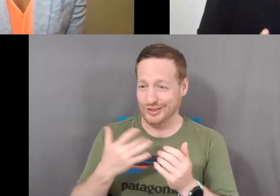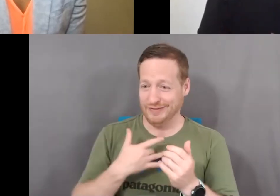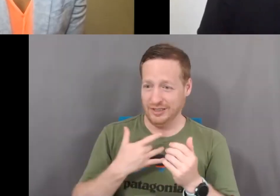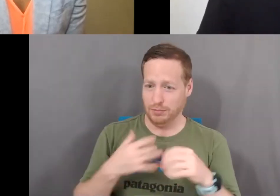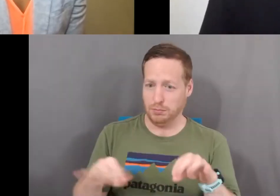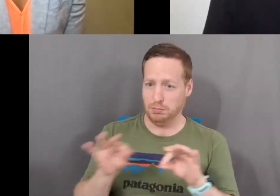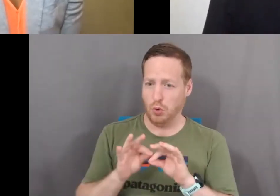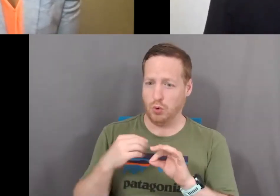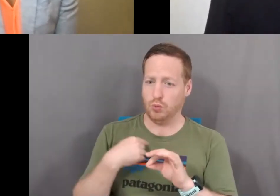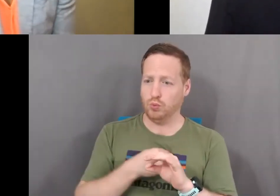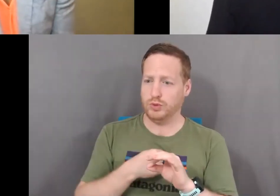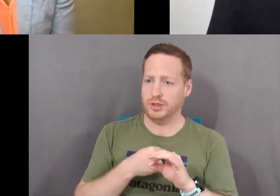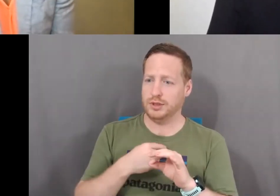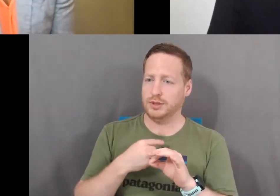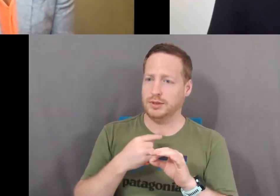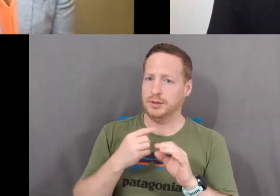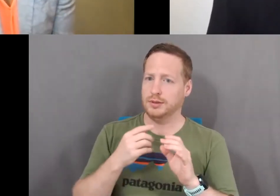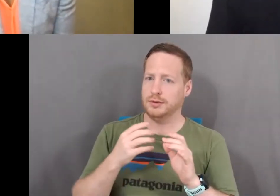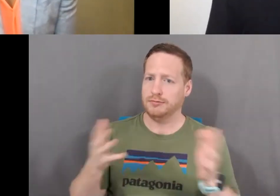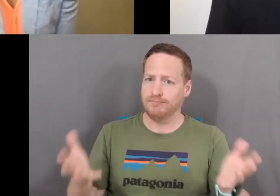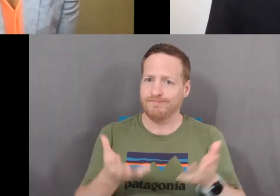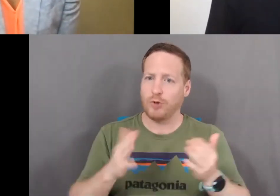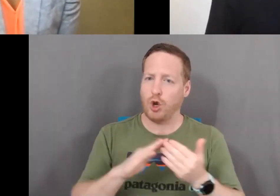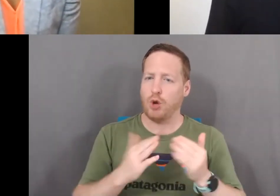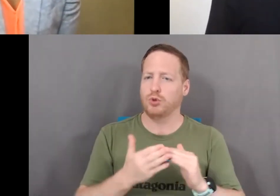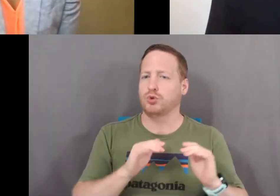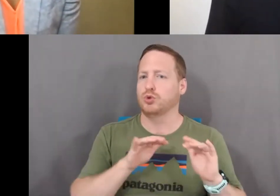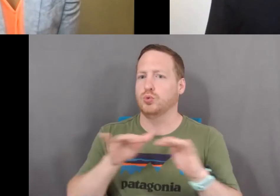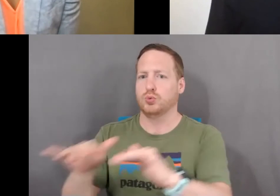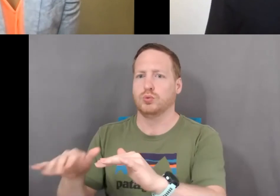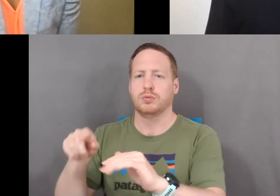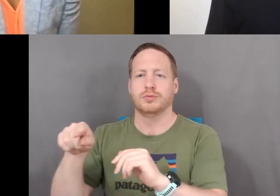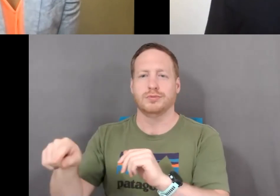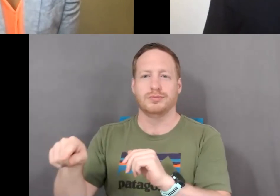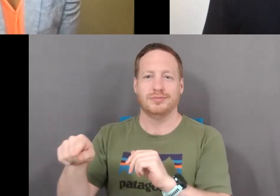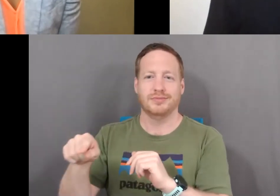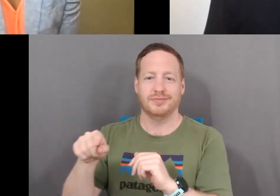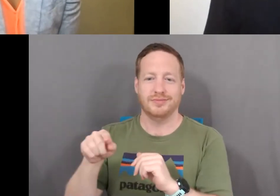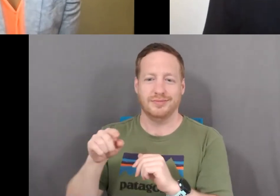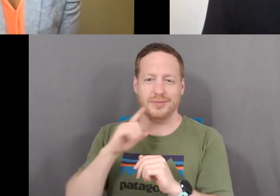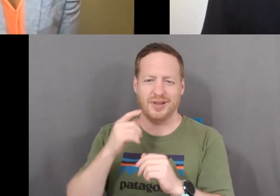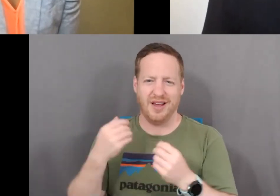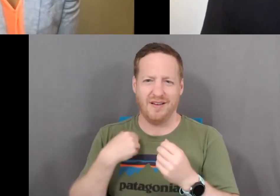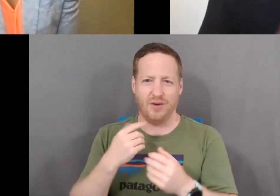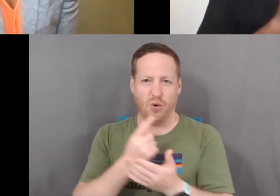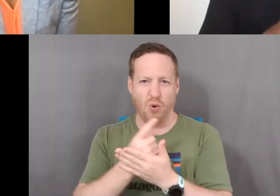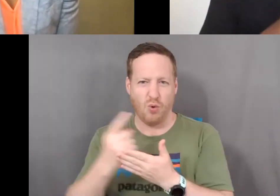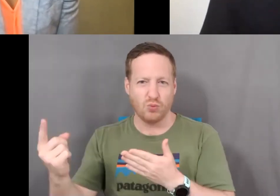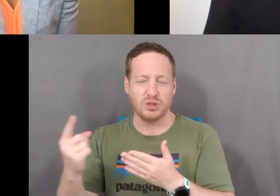yeah, I mean, how do the commissioners feel? Is it important for us to go ahead? I think it's important for the community to go to the events